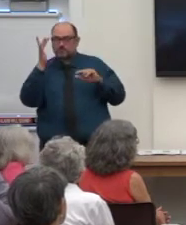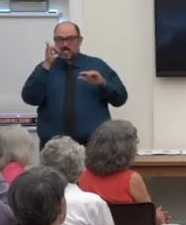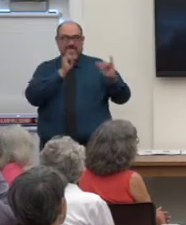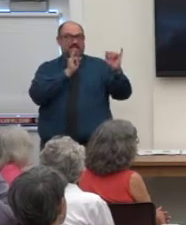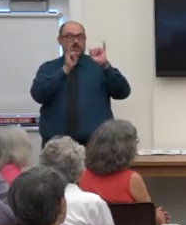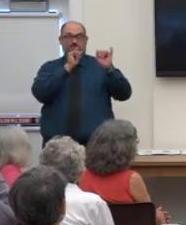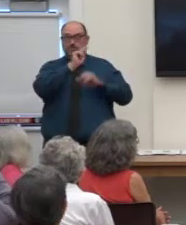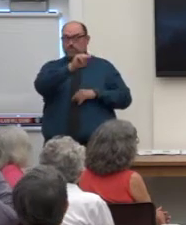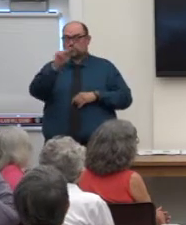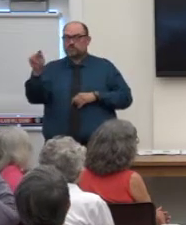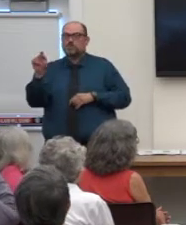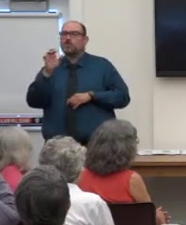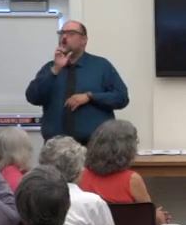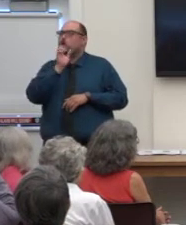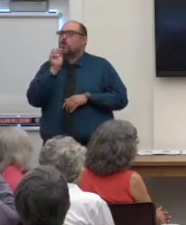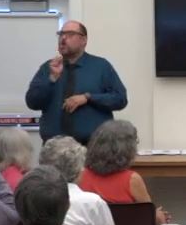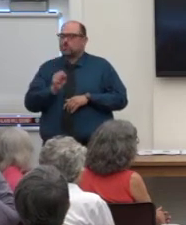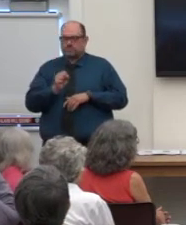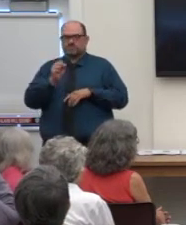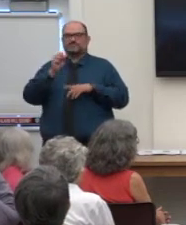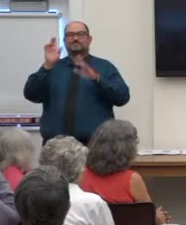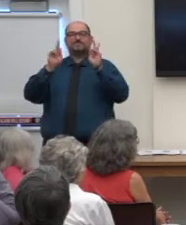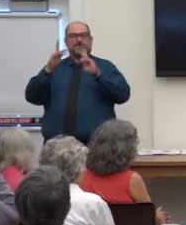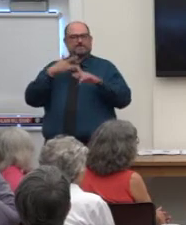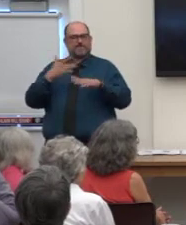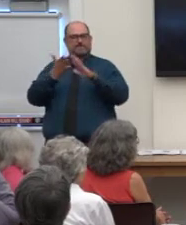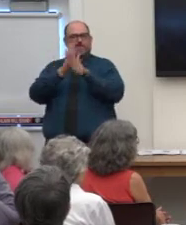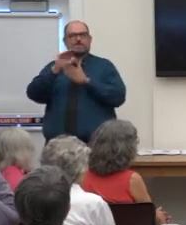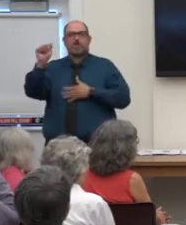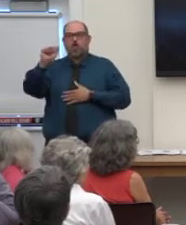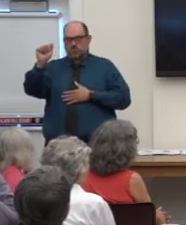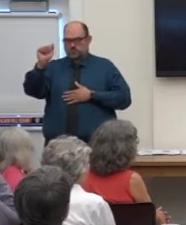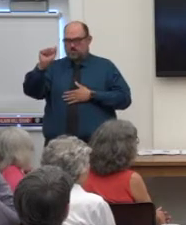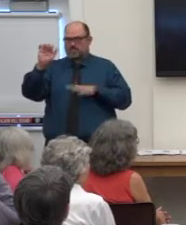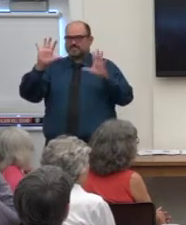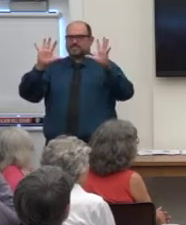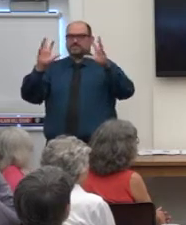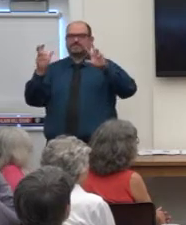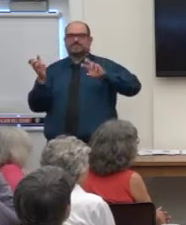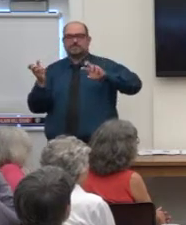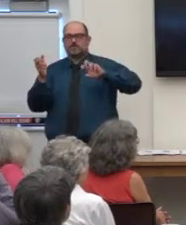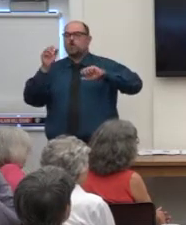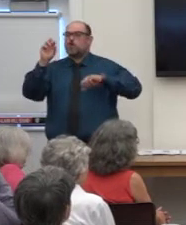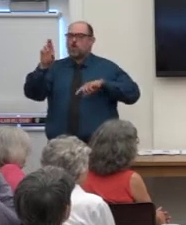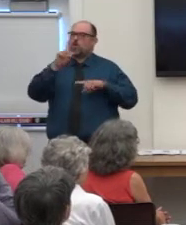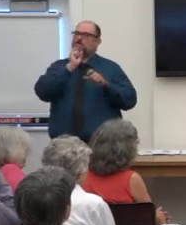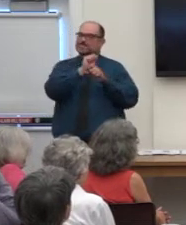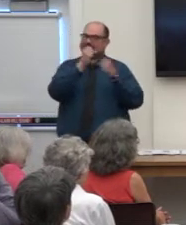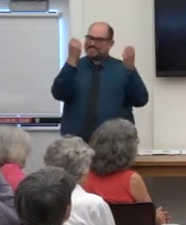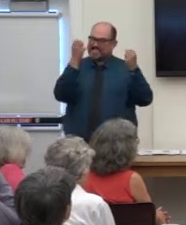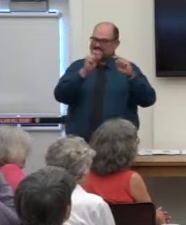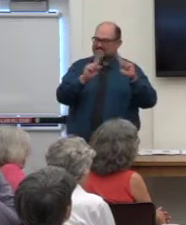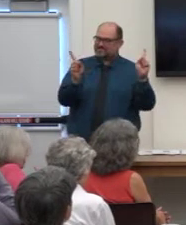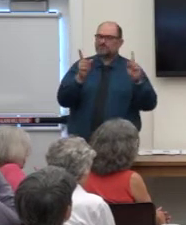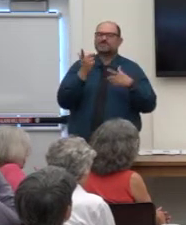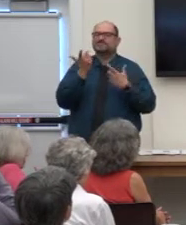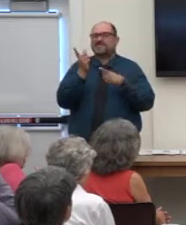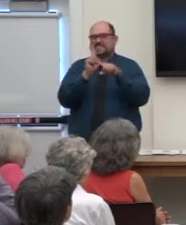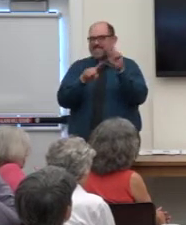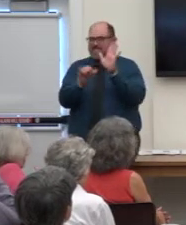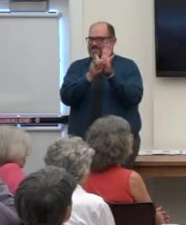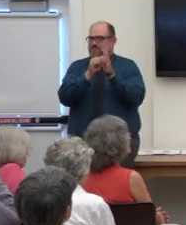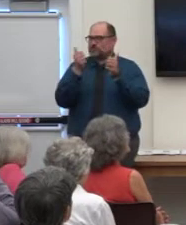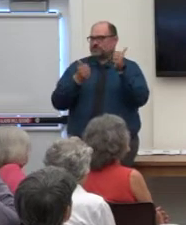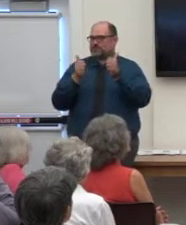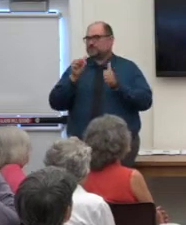were just, or whether the signs actually were signed that way by the deaf people when they didn't have other factors going